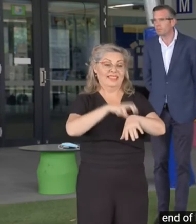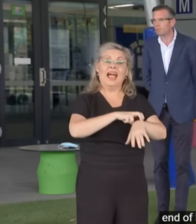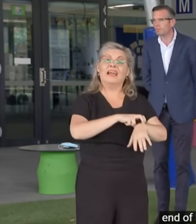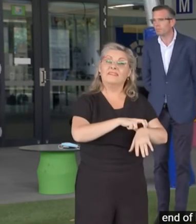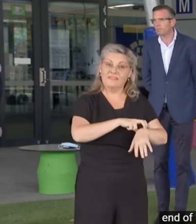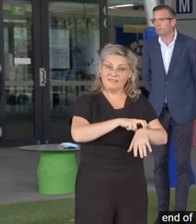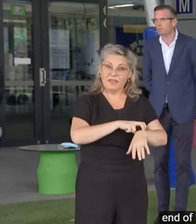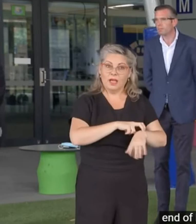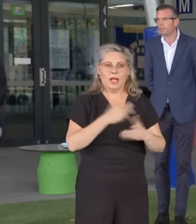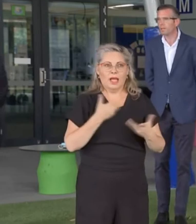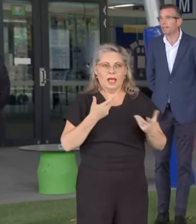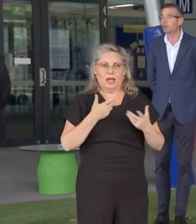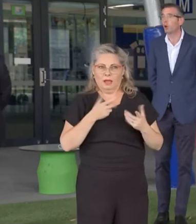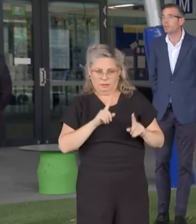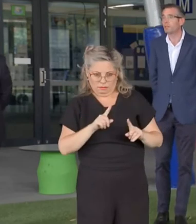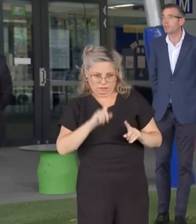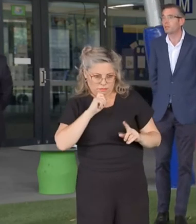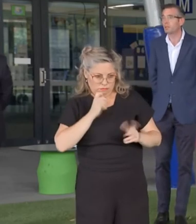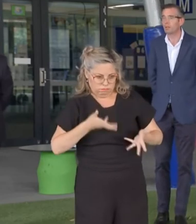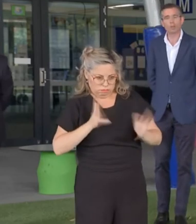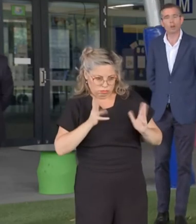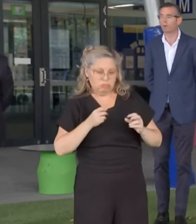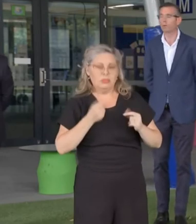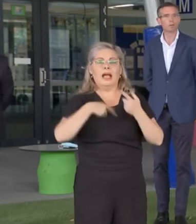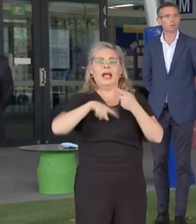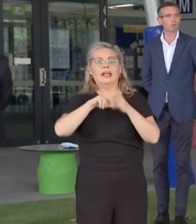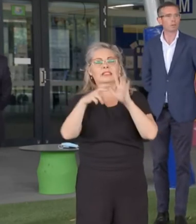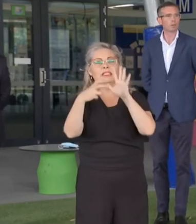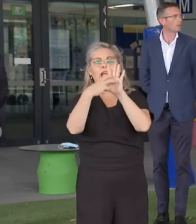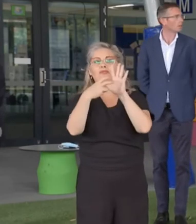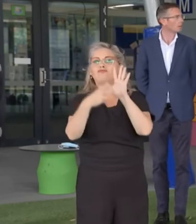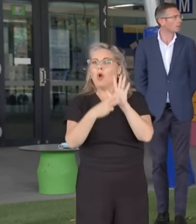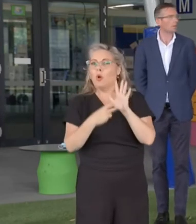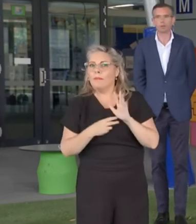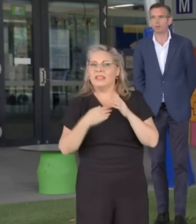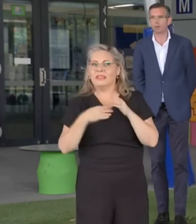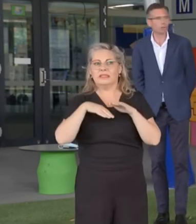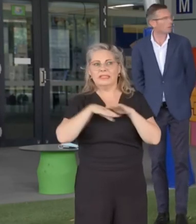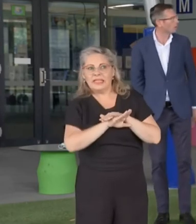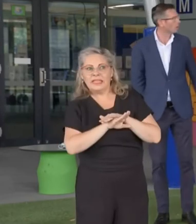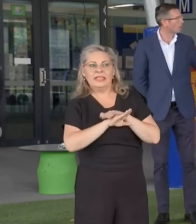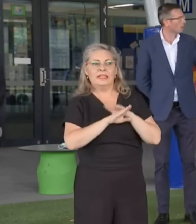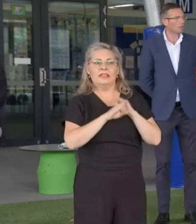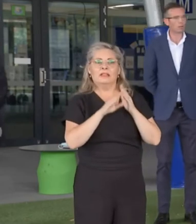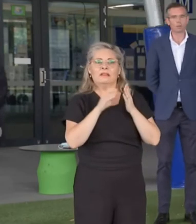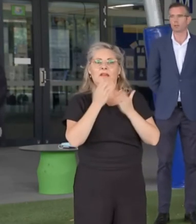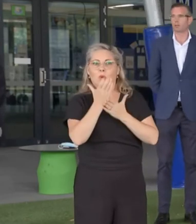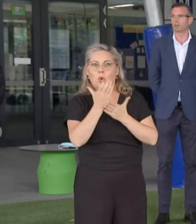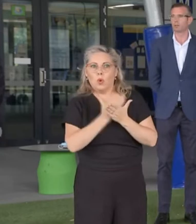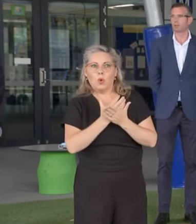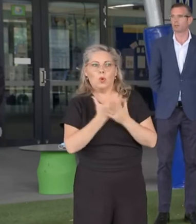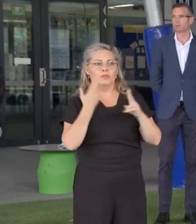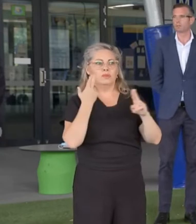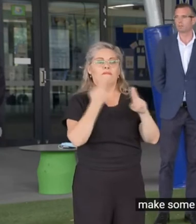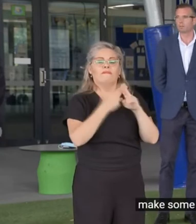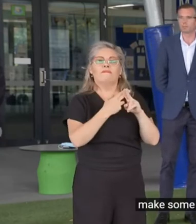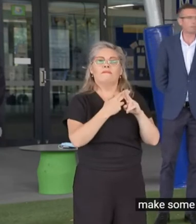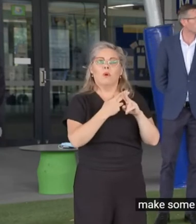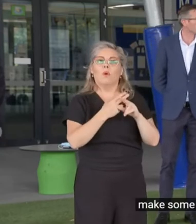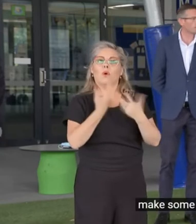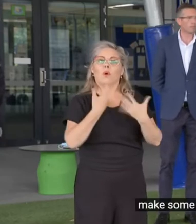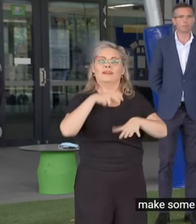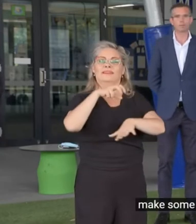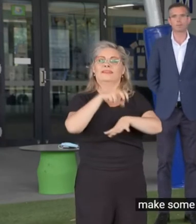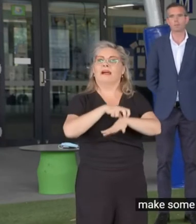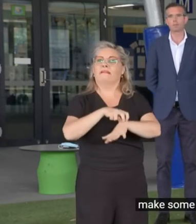this year? Yeah. Yeah. I might Delays in course enrolment? ask the Secretary to make some comments in relation